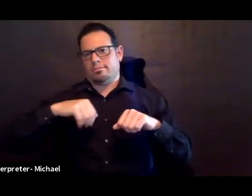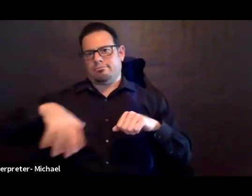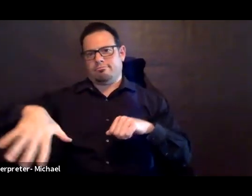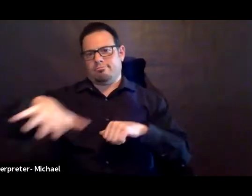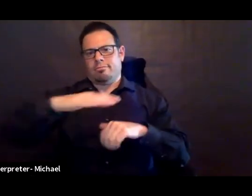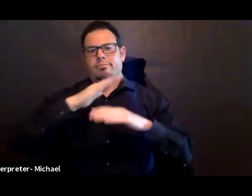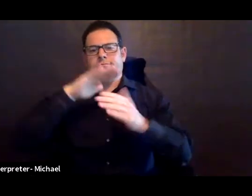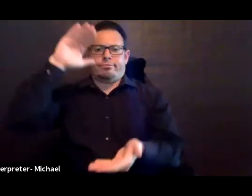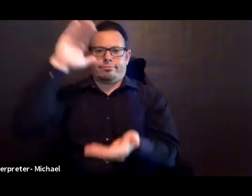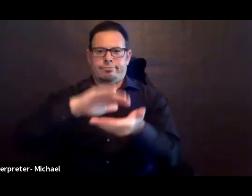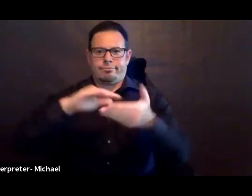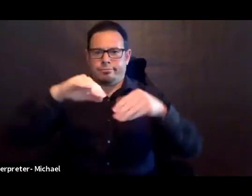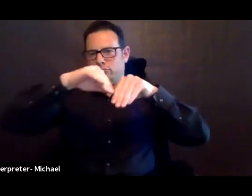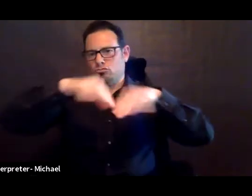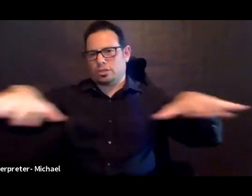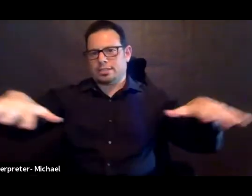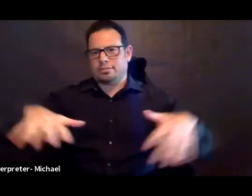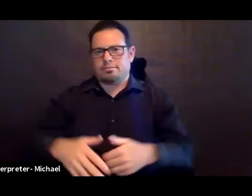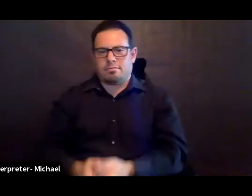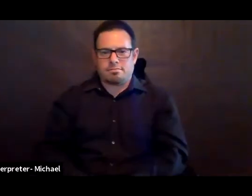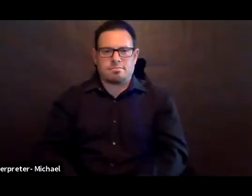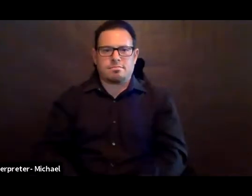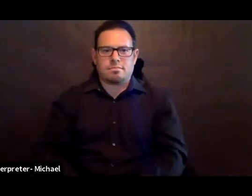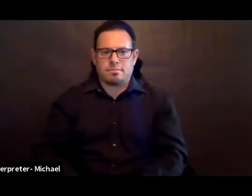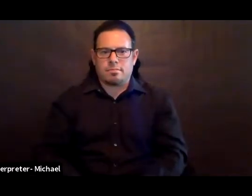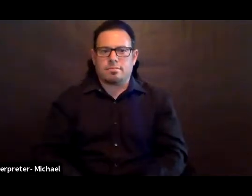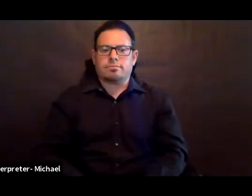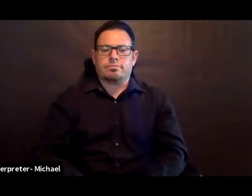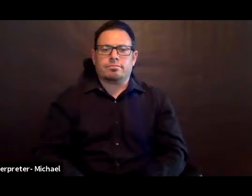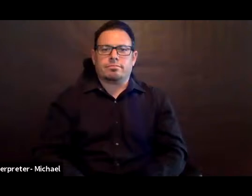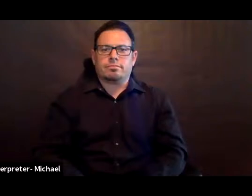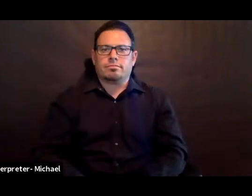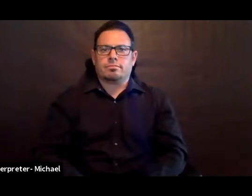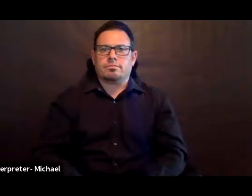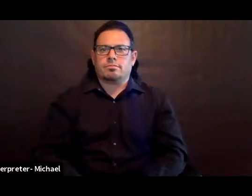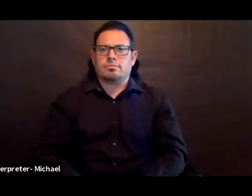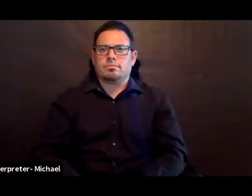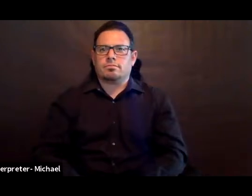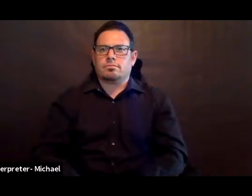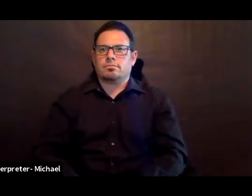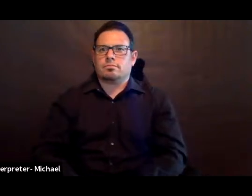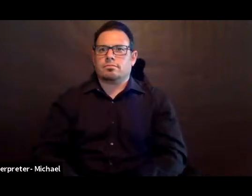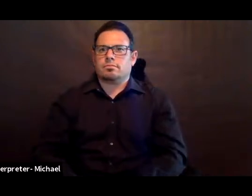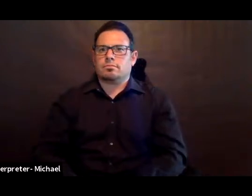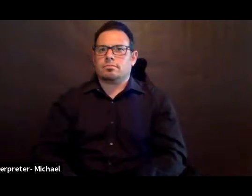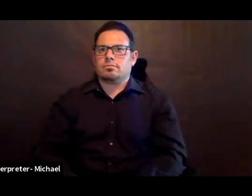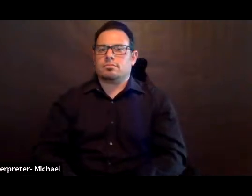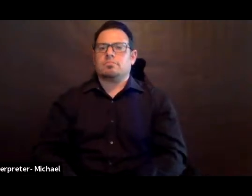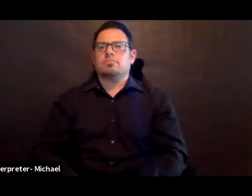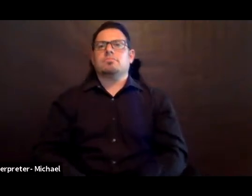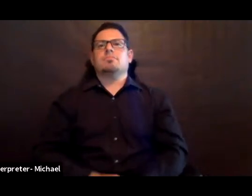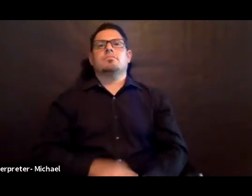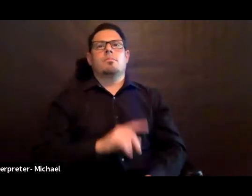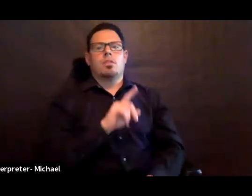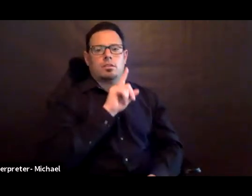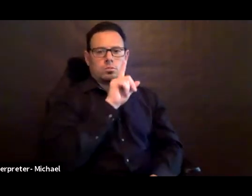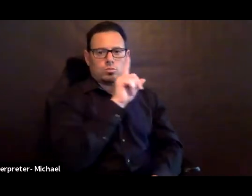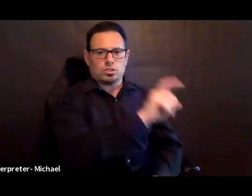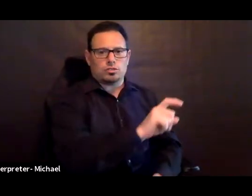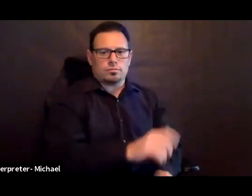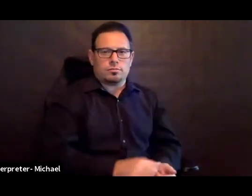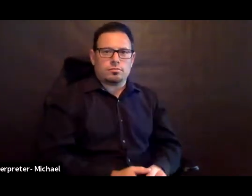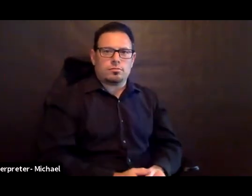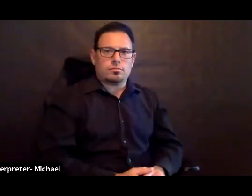I may, and I'm sorry, I don't mean to monopolize this any further, but what you just said there, Chris, begs another question, and that is, have you got a number in